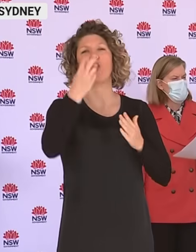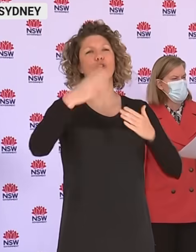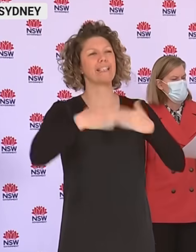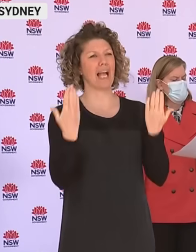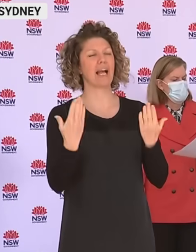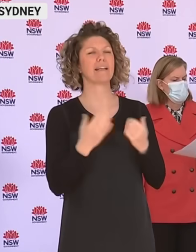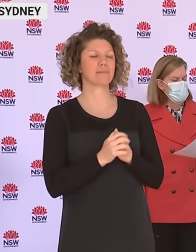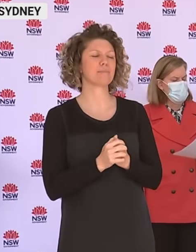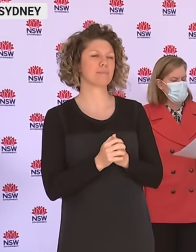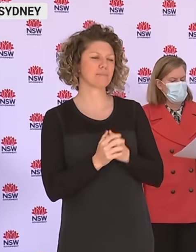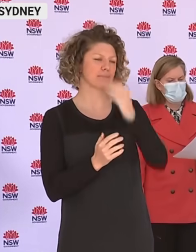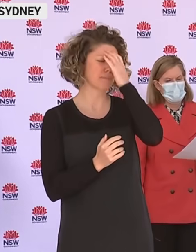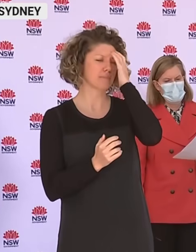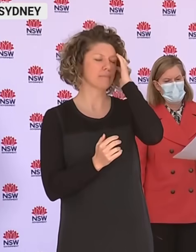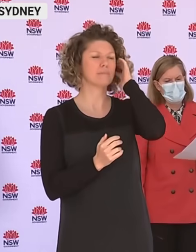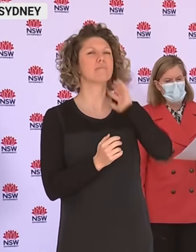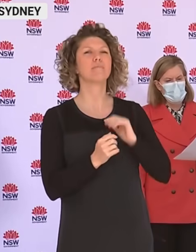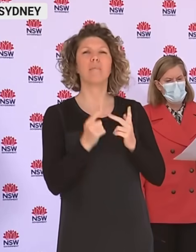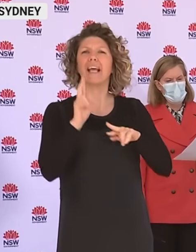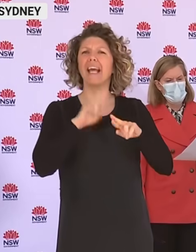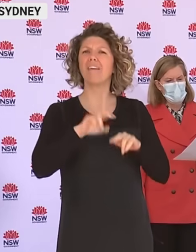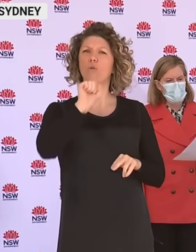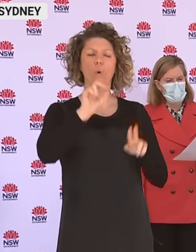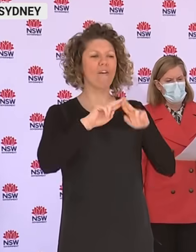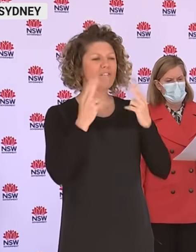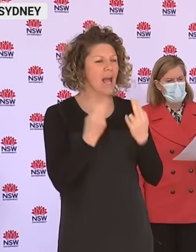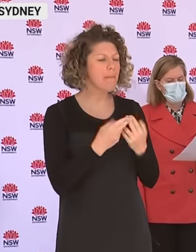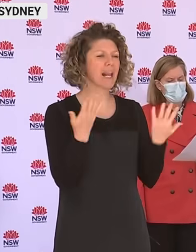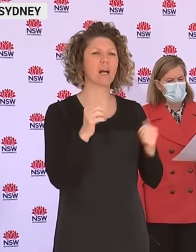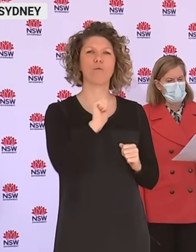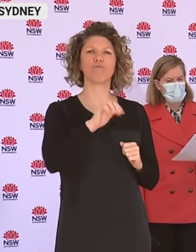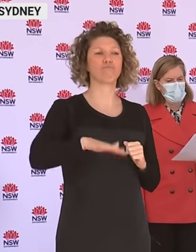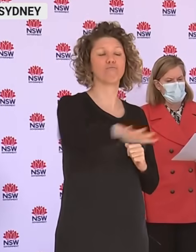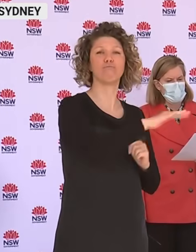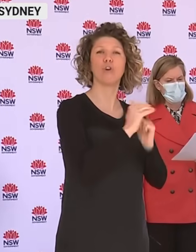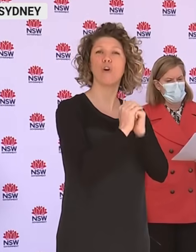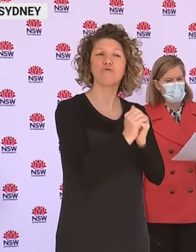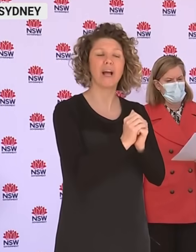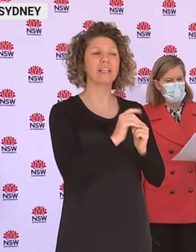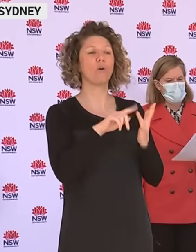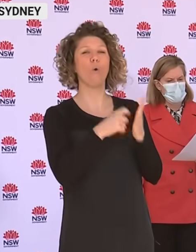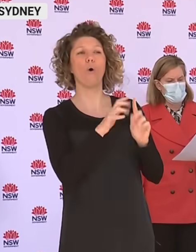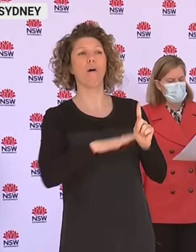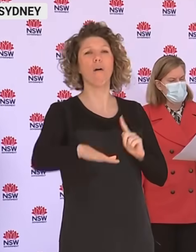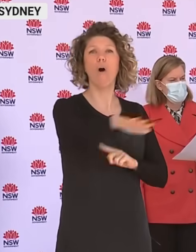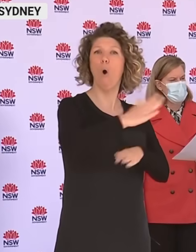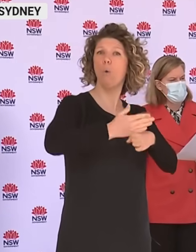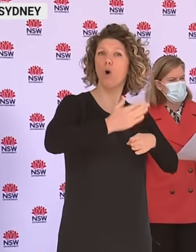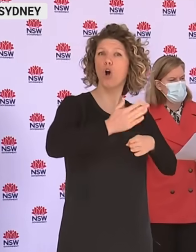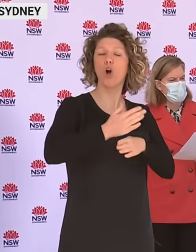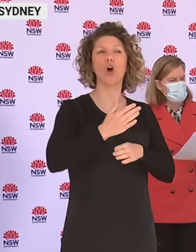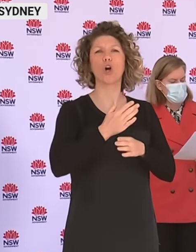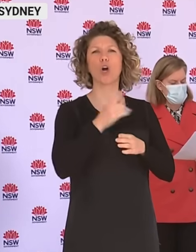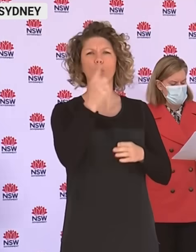your extended family, extended social circle or workplace that has the virus, go and get tested regardless. We are